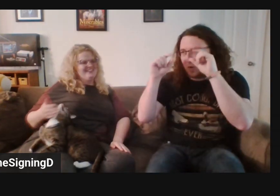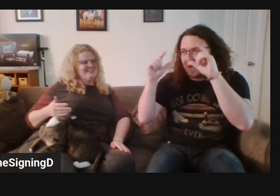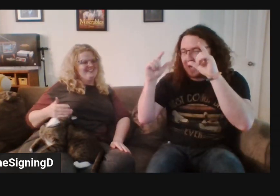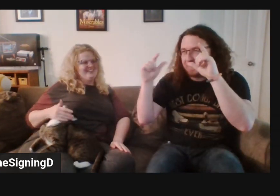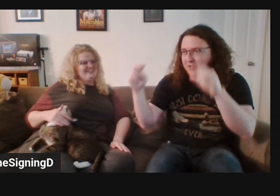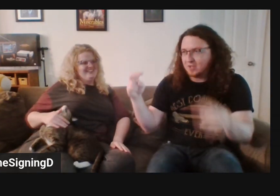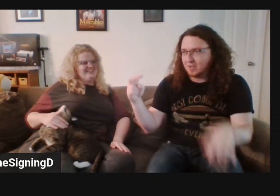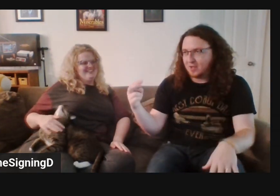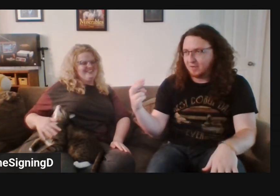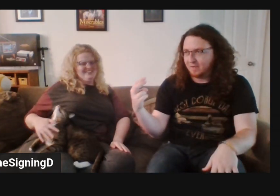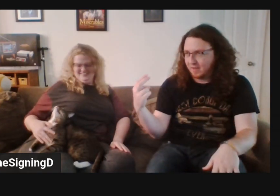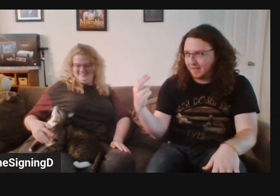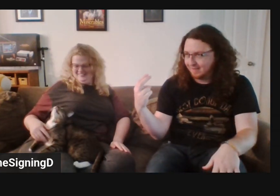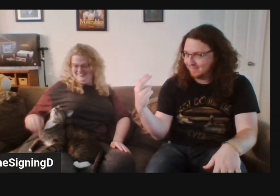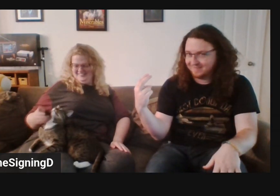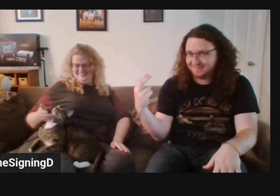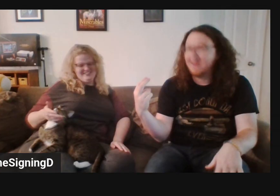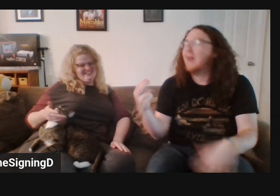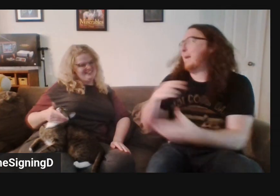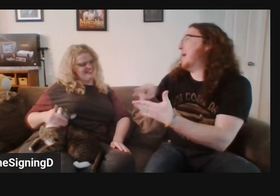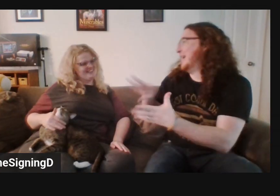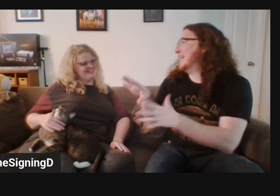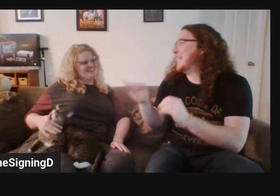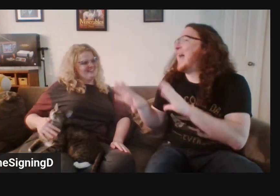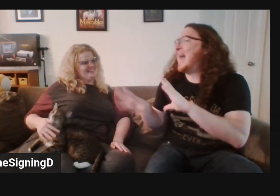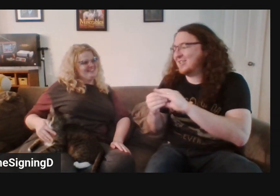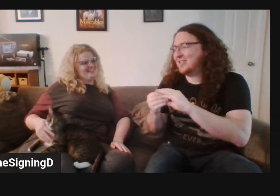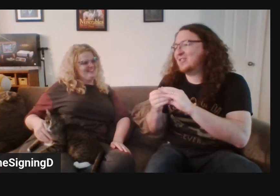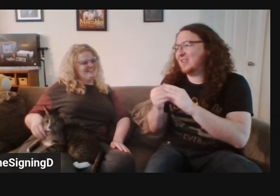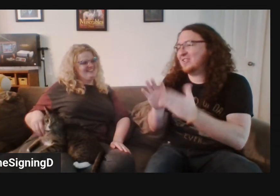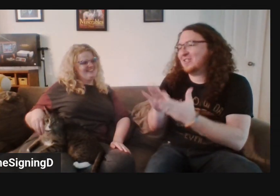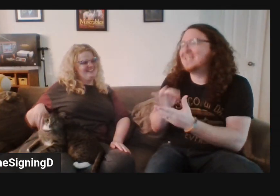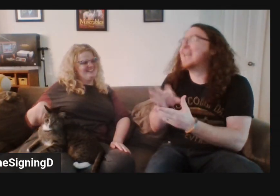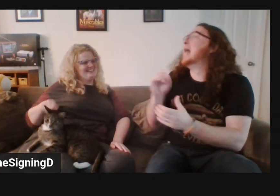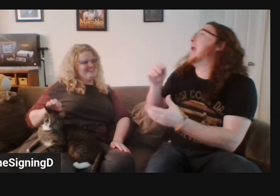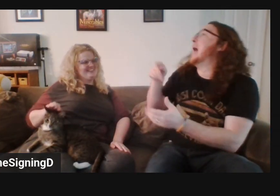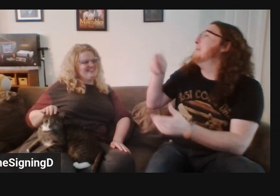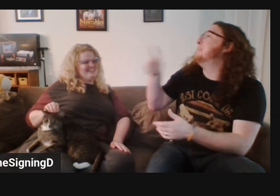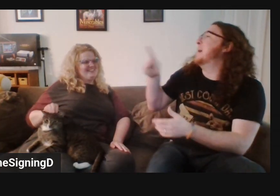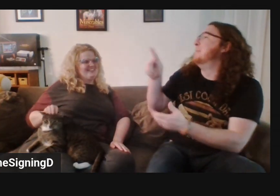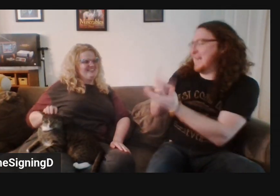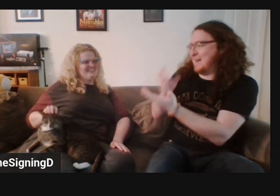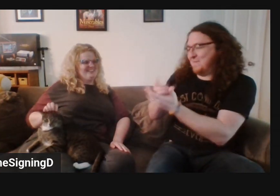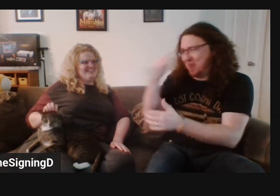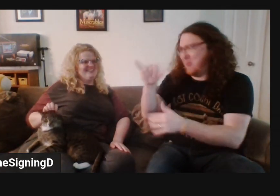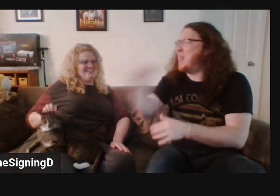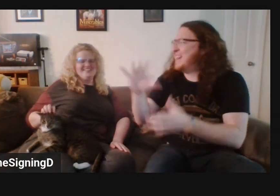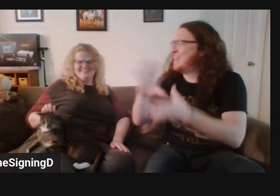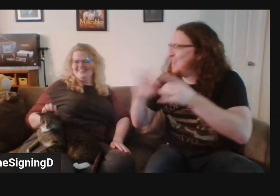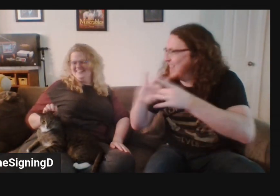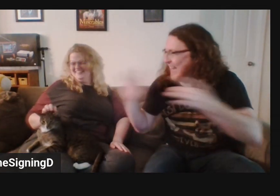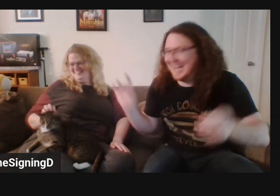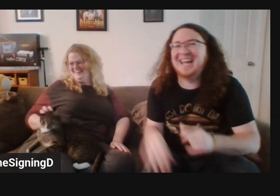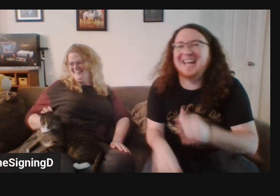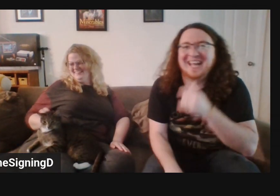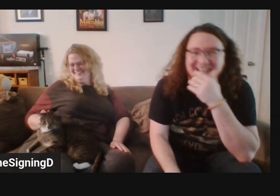Mary. Poor little Yeah. Mary. Mary gets extra treats, so she gets a pup cup today for that Yes. statement. Yes, she does.